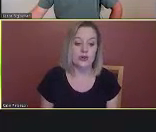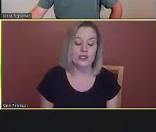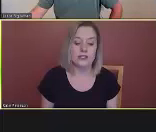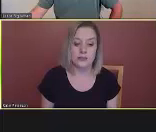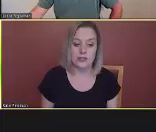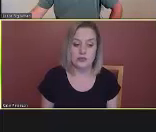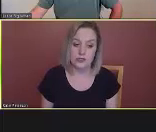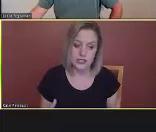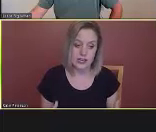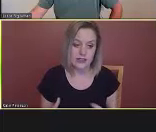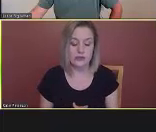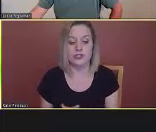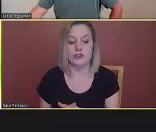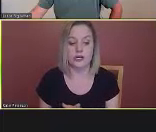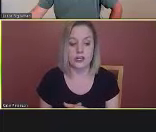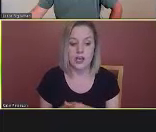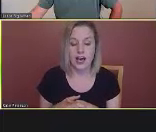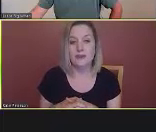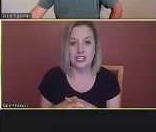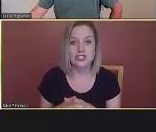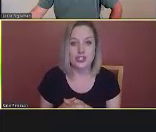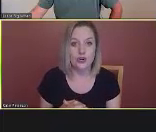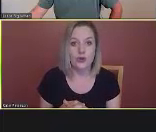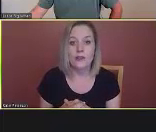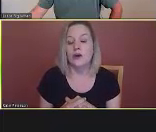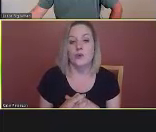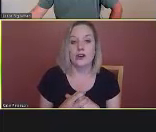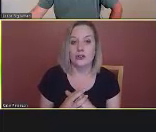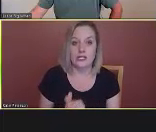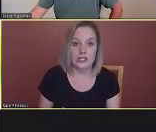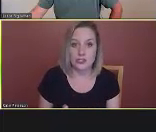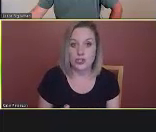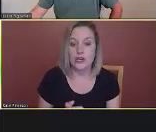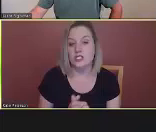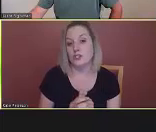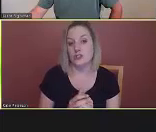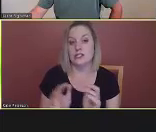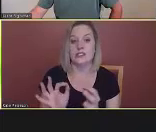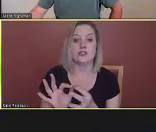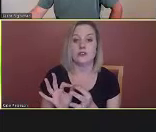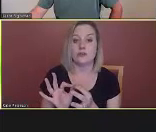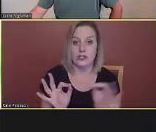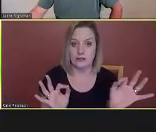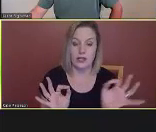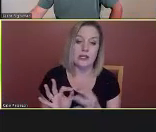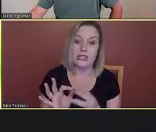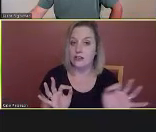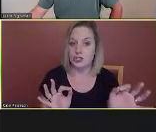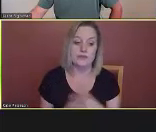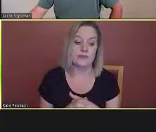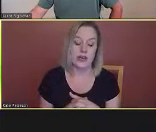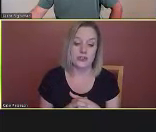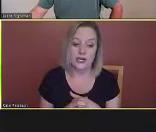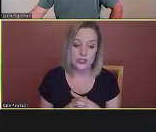And so the same as we do in sign language interpreting, it's nice to know what you're going to get into, and especially since this will be an